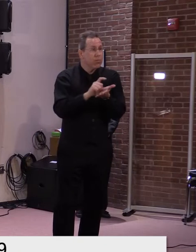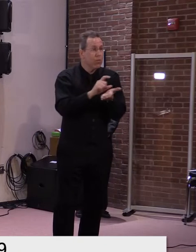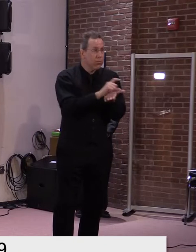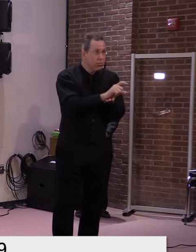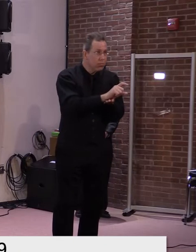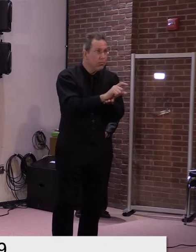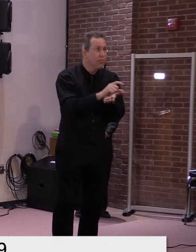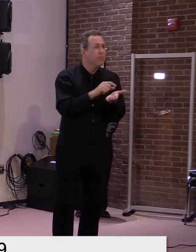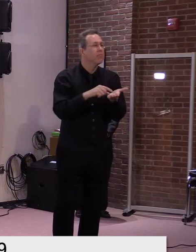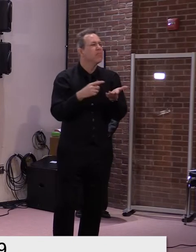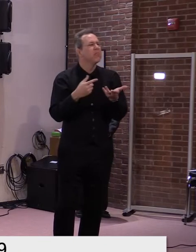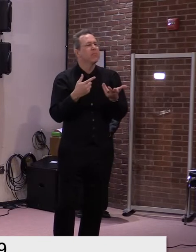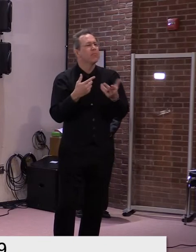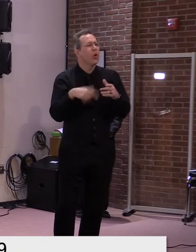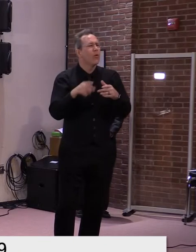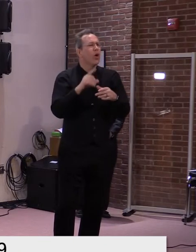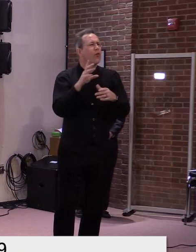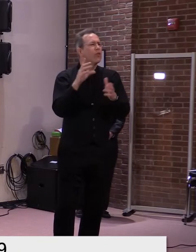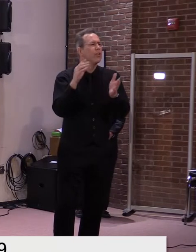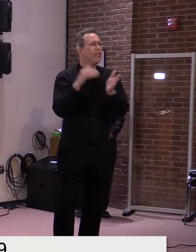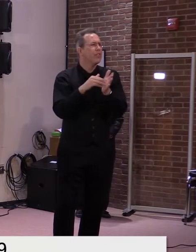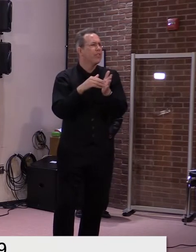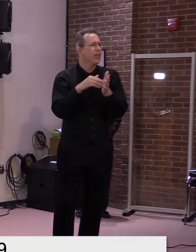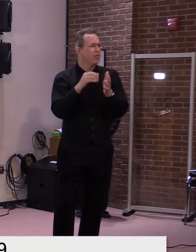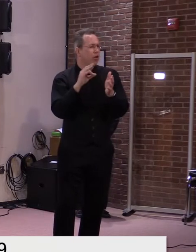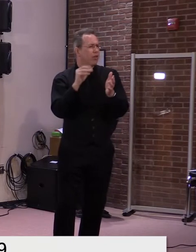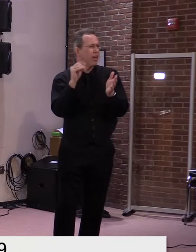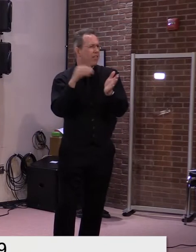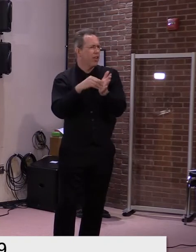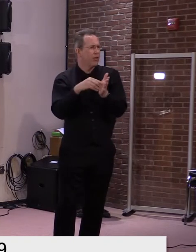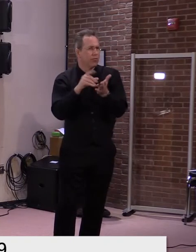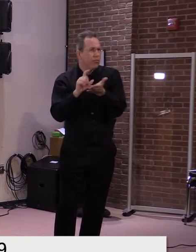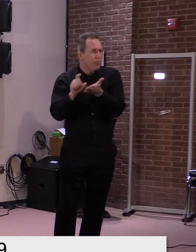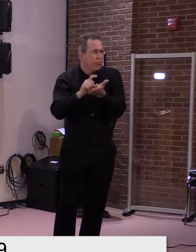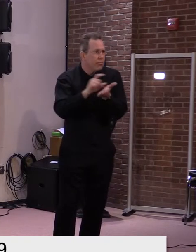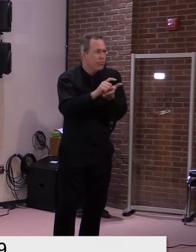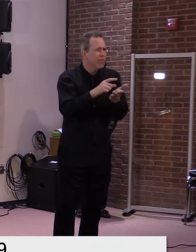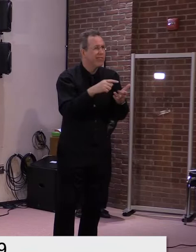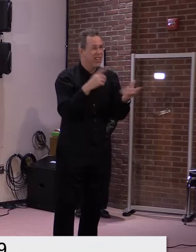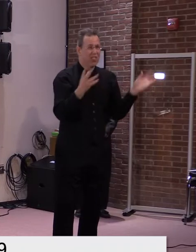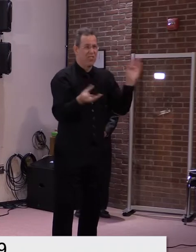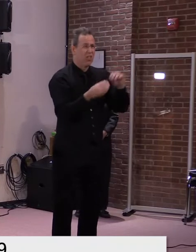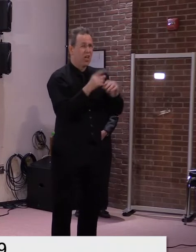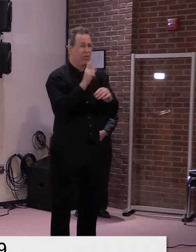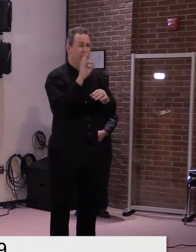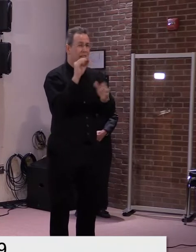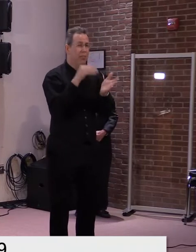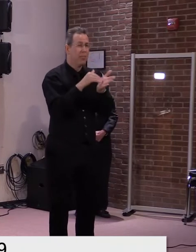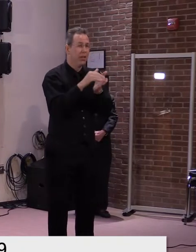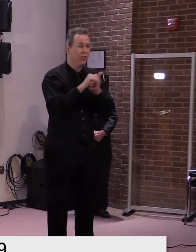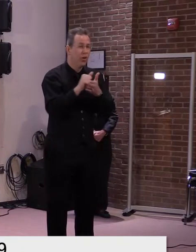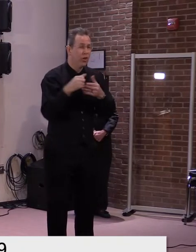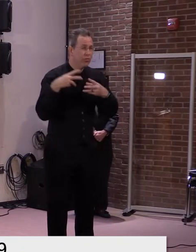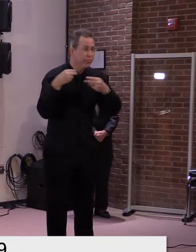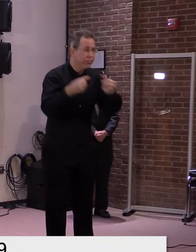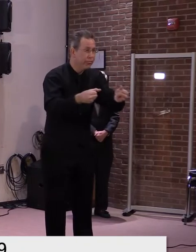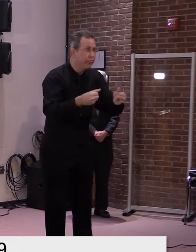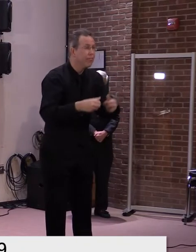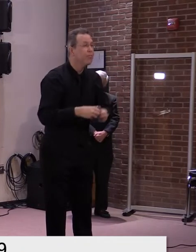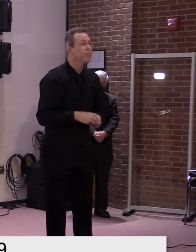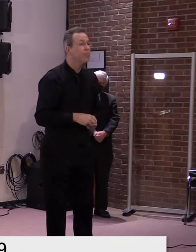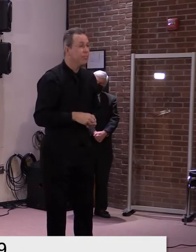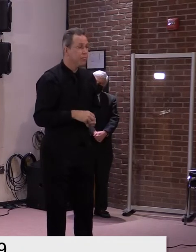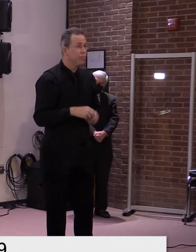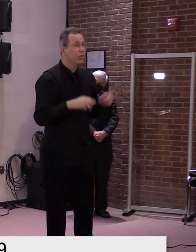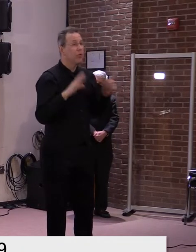$191 million for cities, towns, and villages. Because of its size, the City of Burlington will receive a